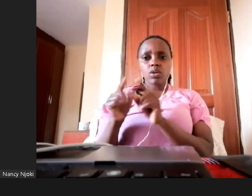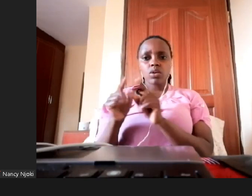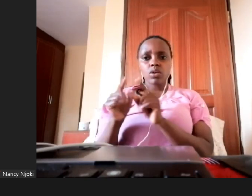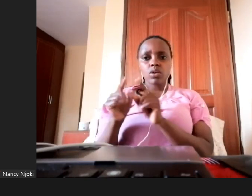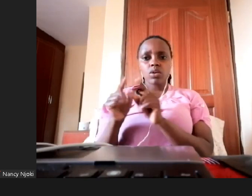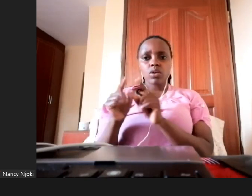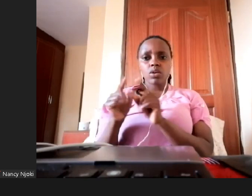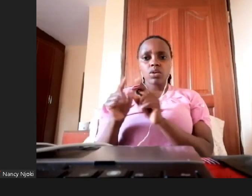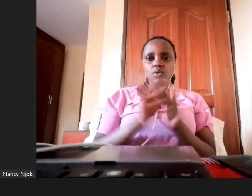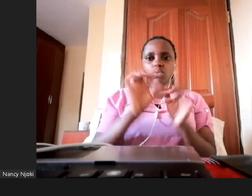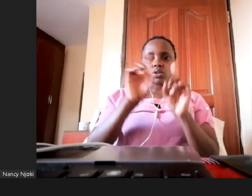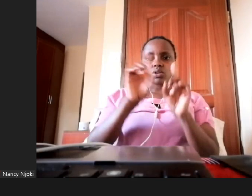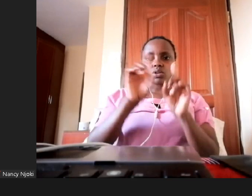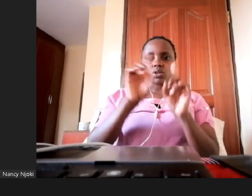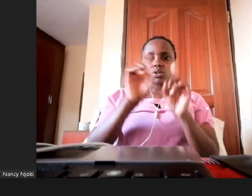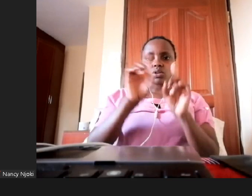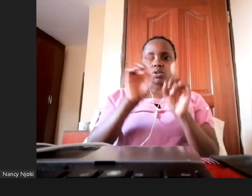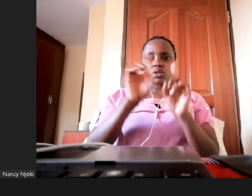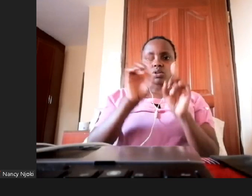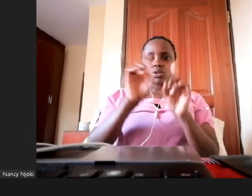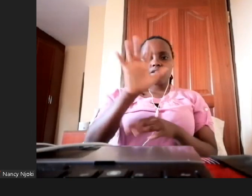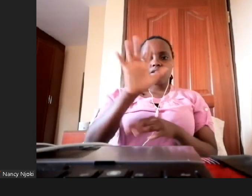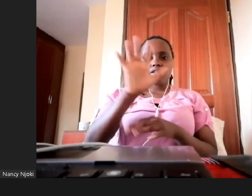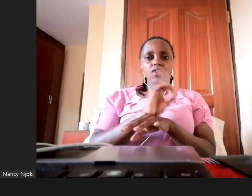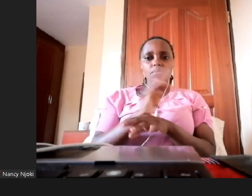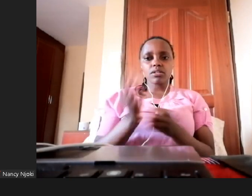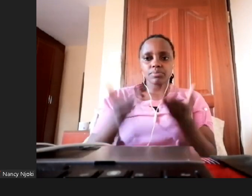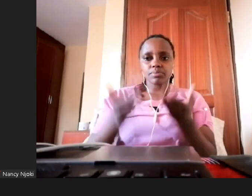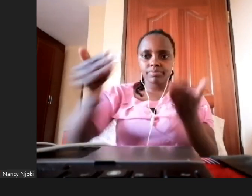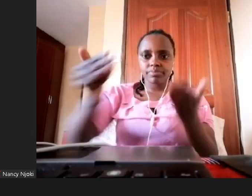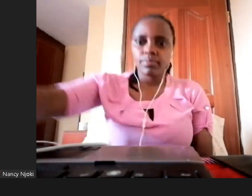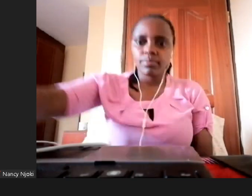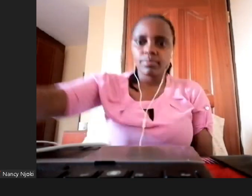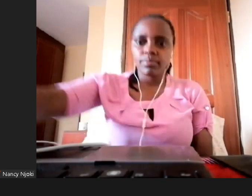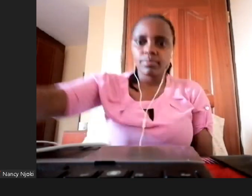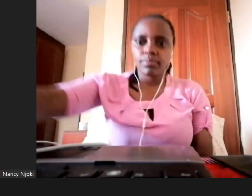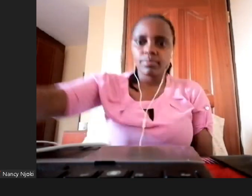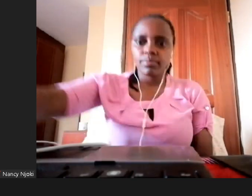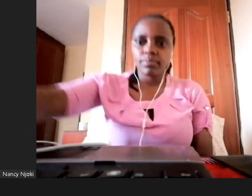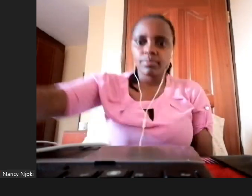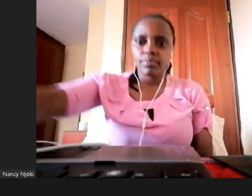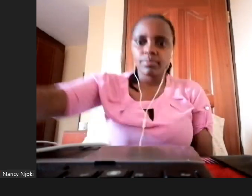then we will be able to finish. So 5 minutes, over to you, Eddie.